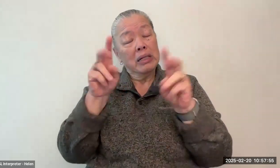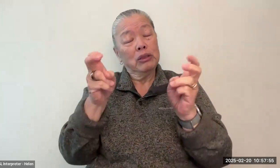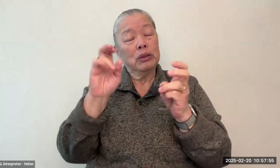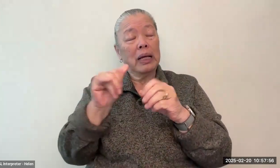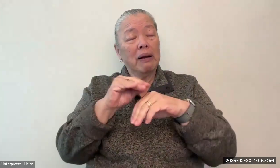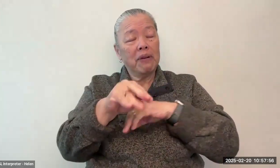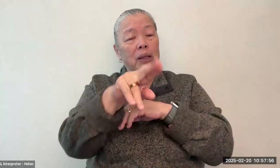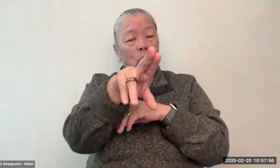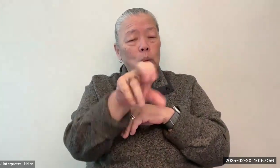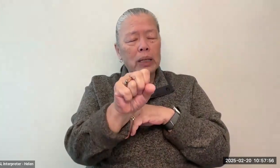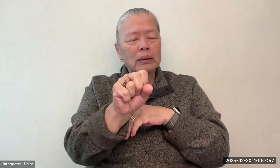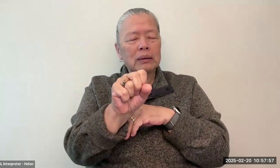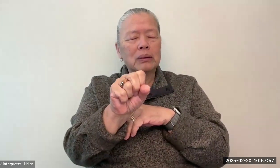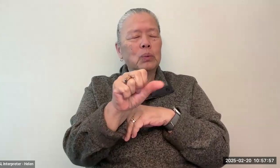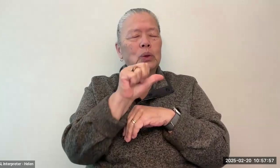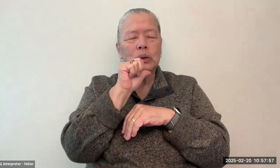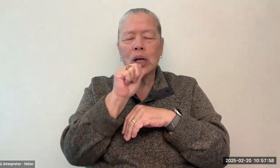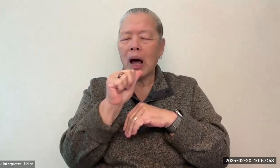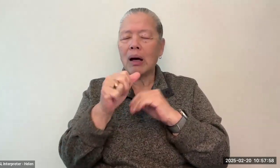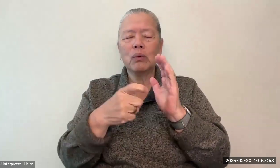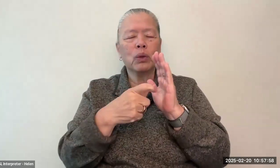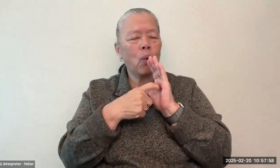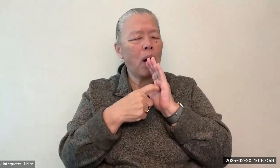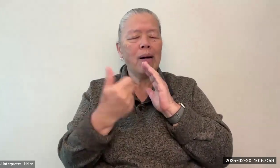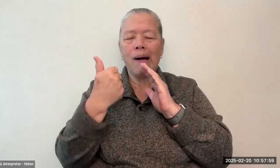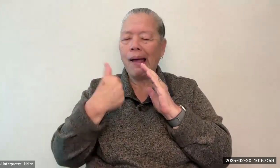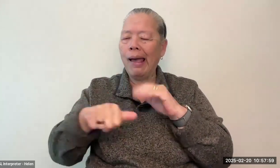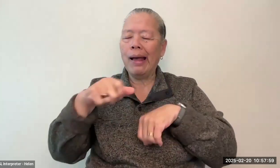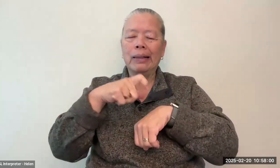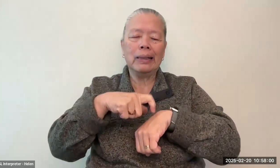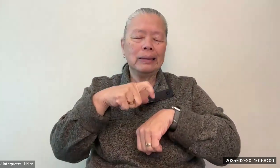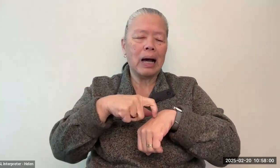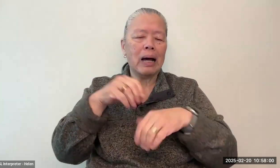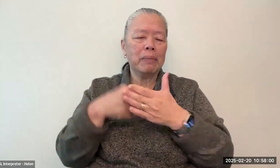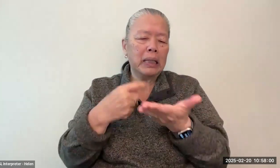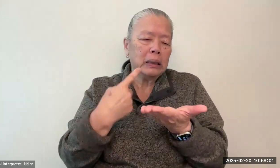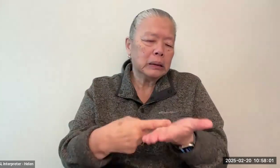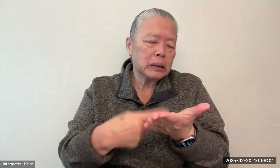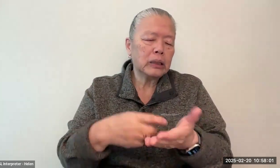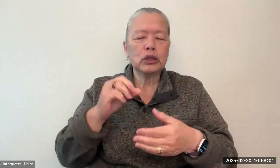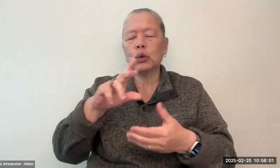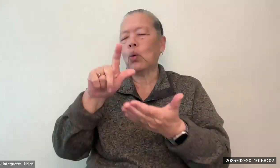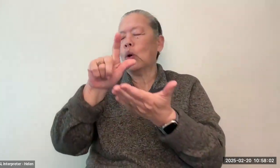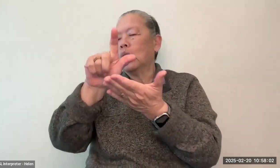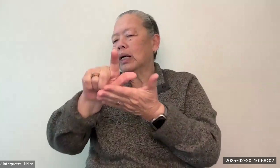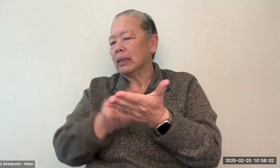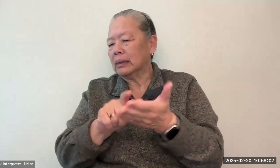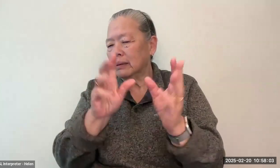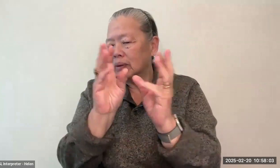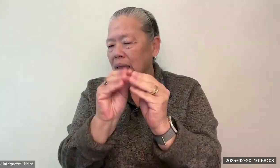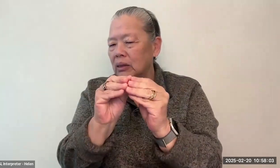take any time on the floor or in the legislative sessions of the General